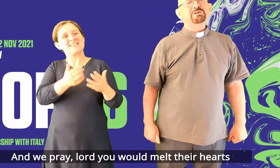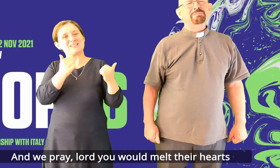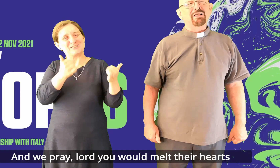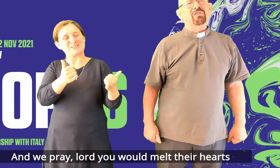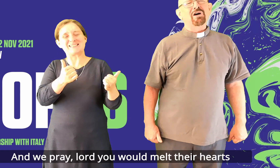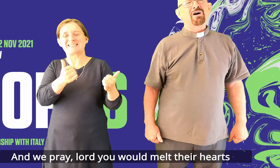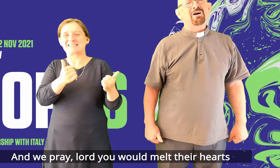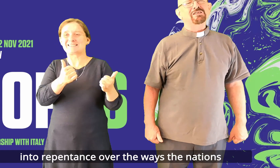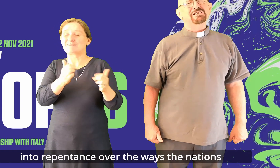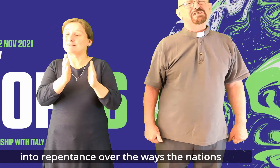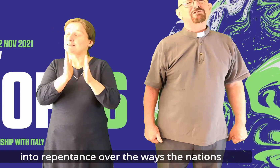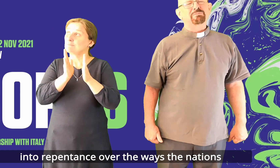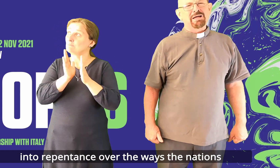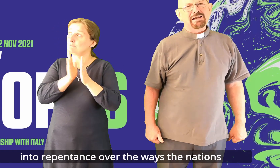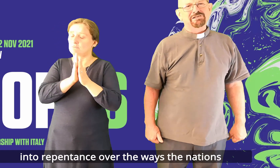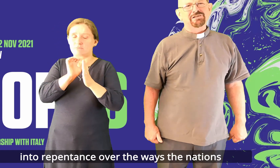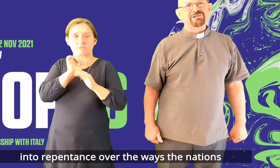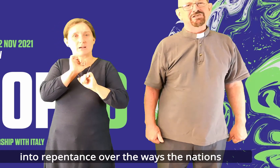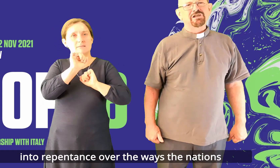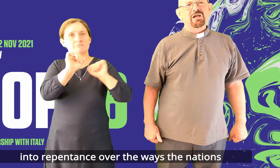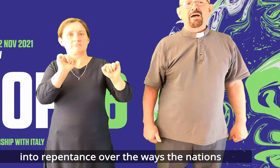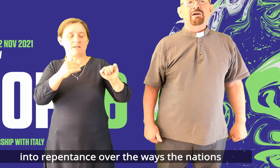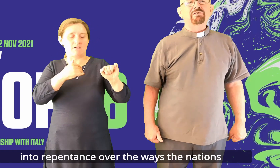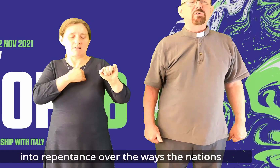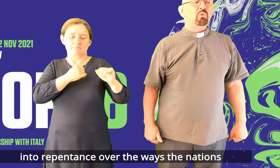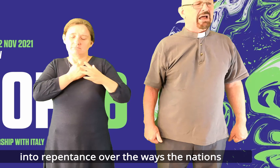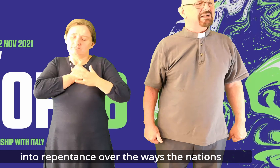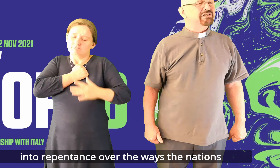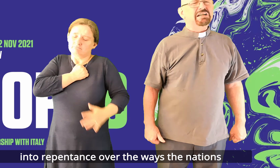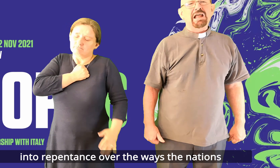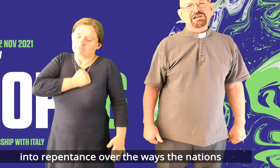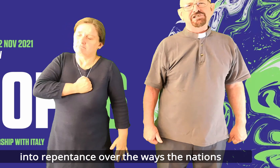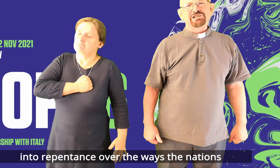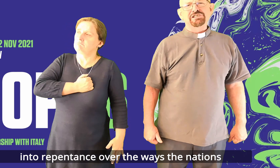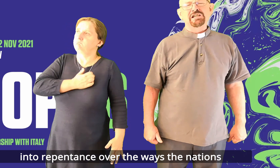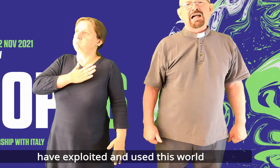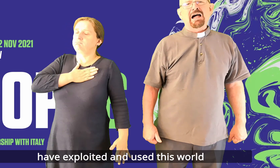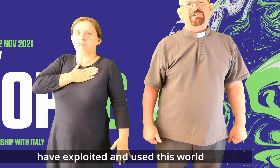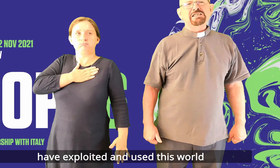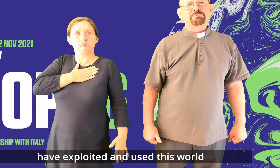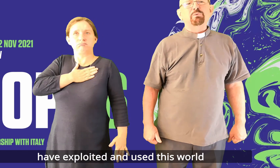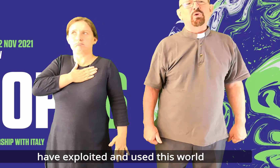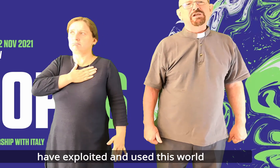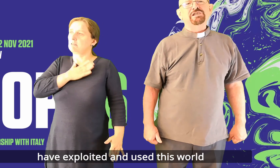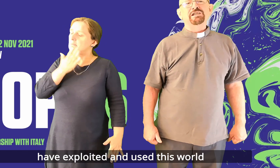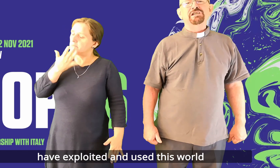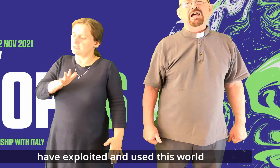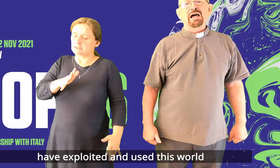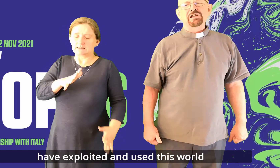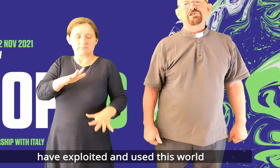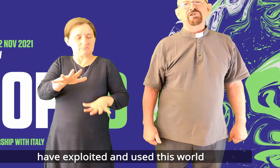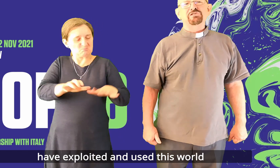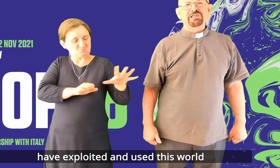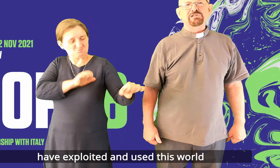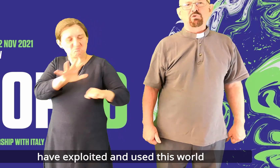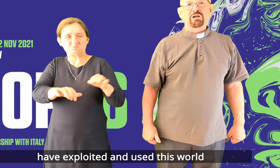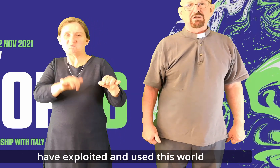melt their hearts into repentance over the ways the nations have exploited and used this world